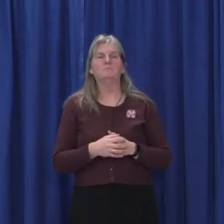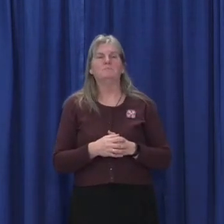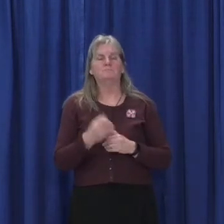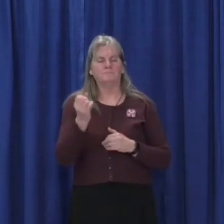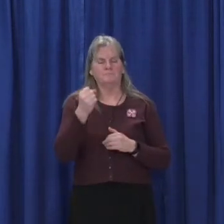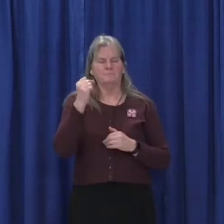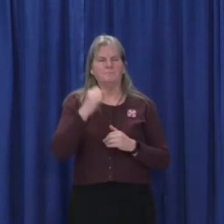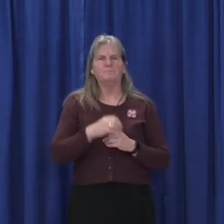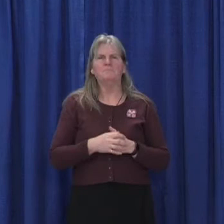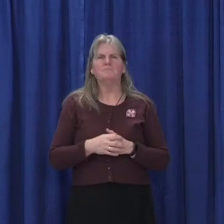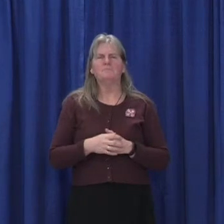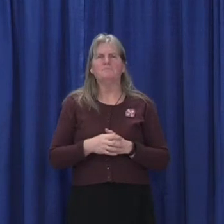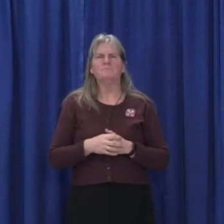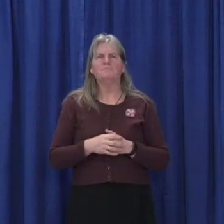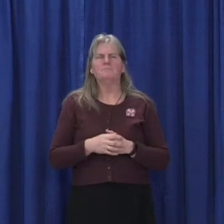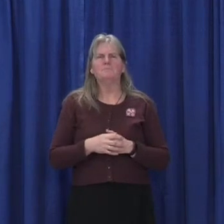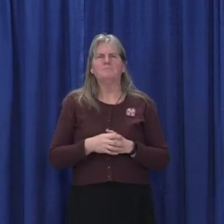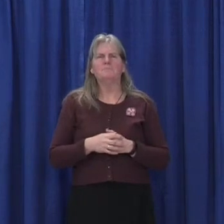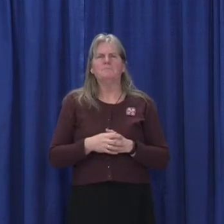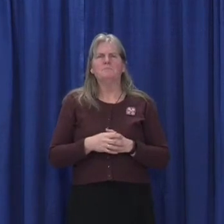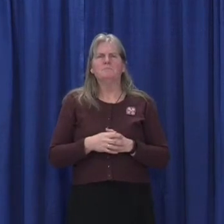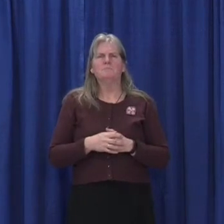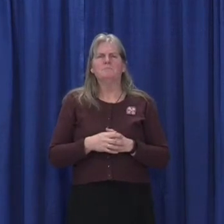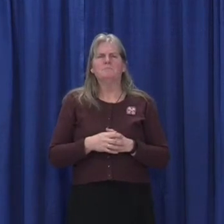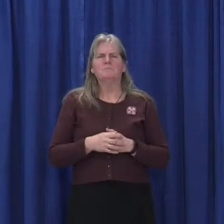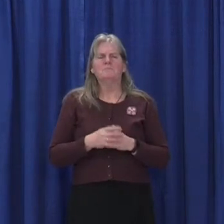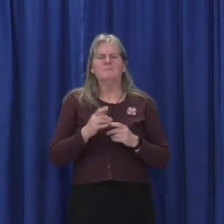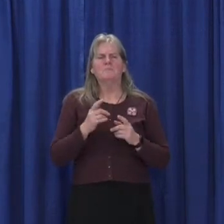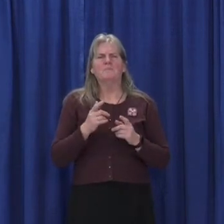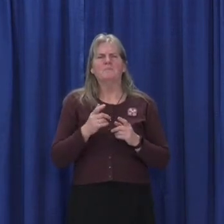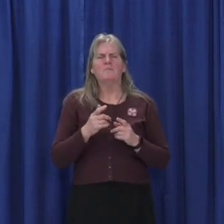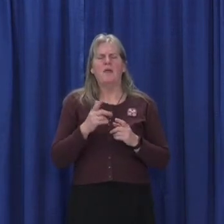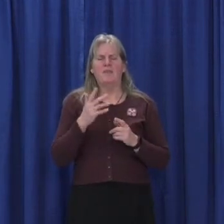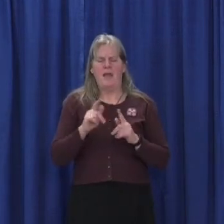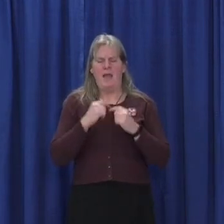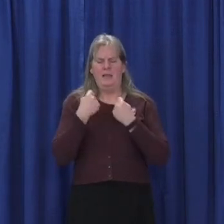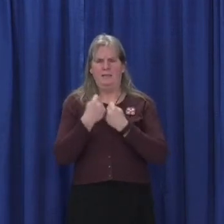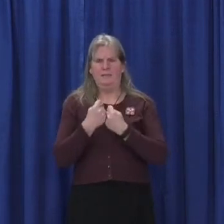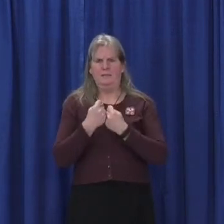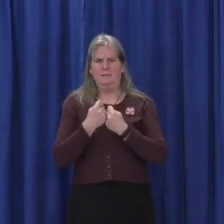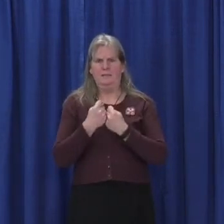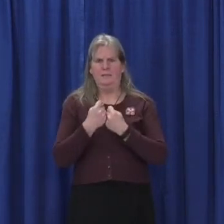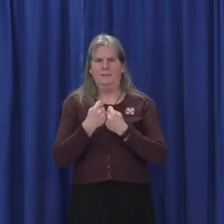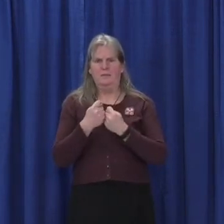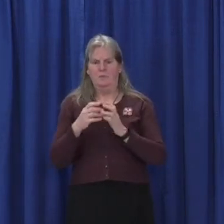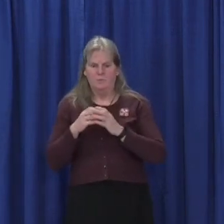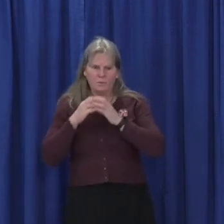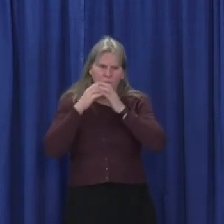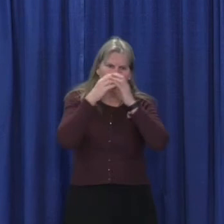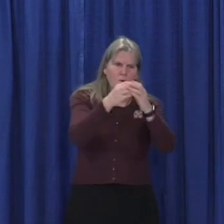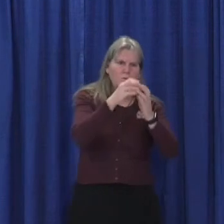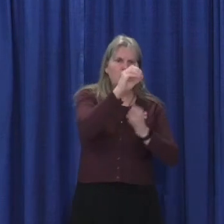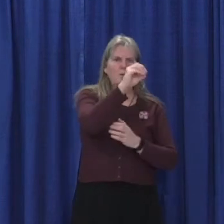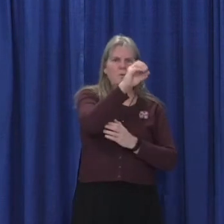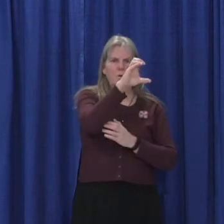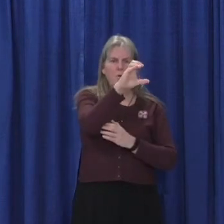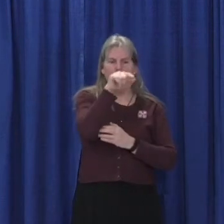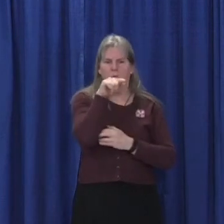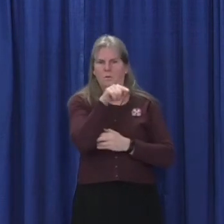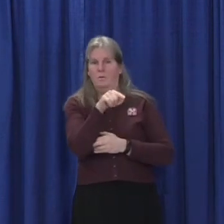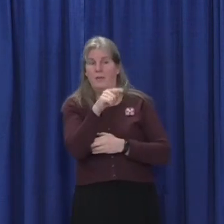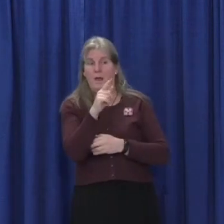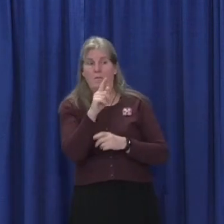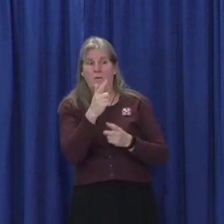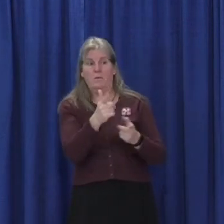Yes, my second question, what is the rapid response team going to be doing for Old Crow residents? Will that include rapid